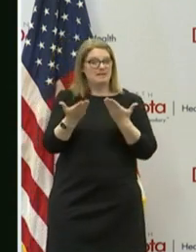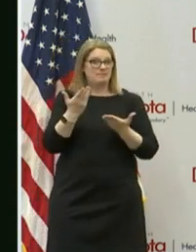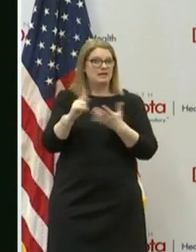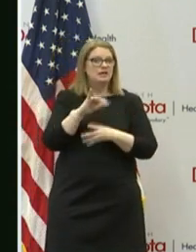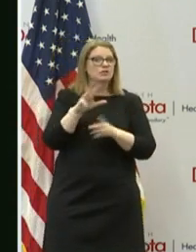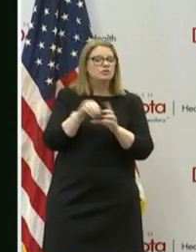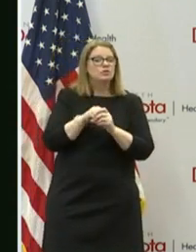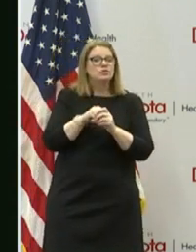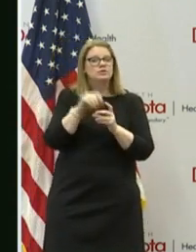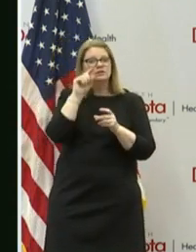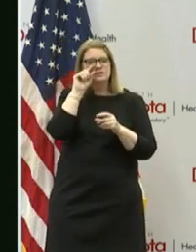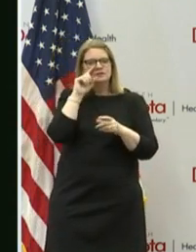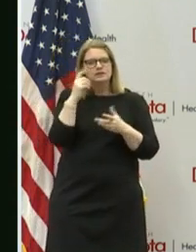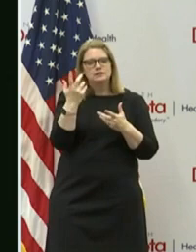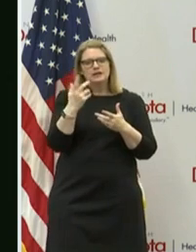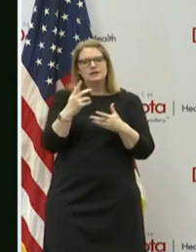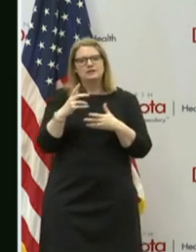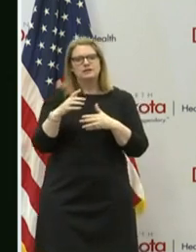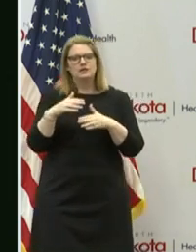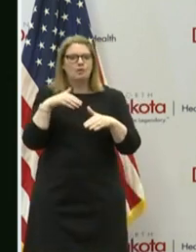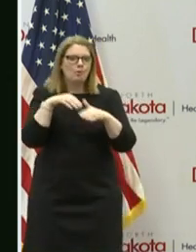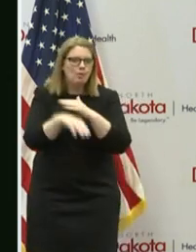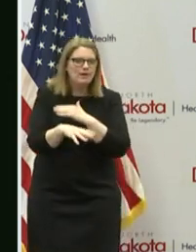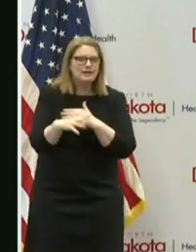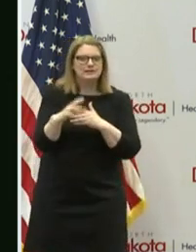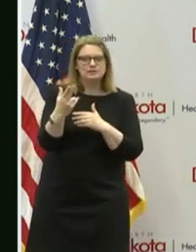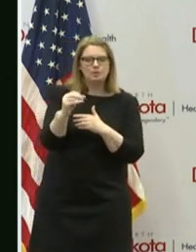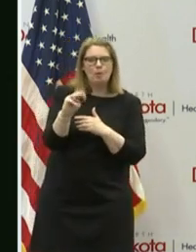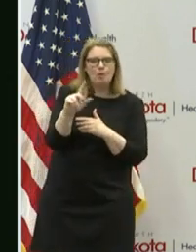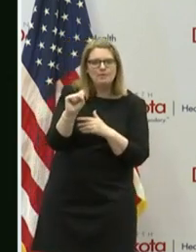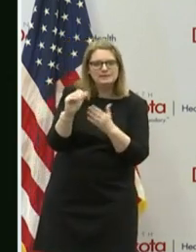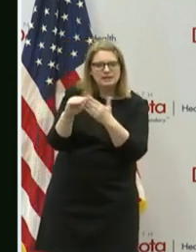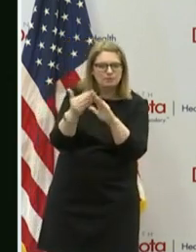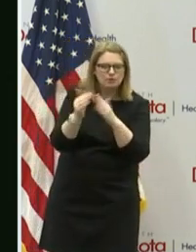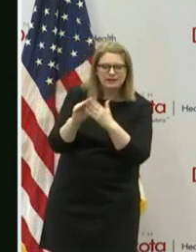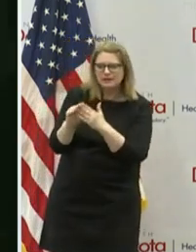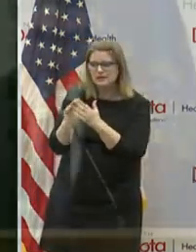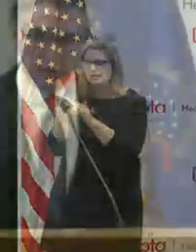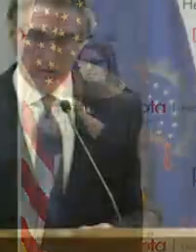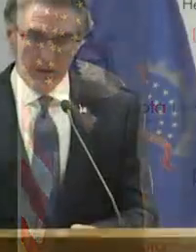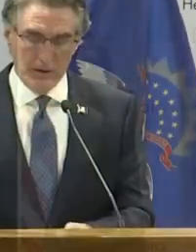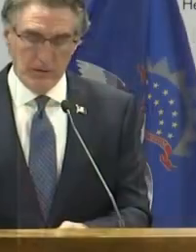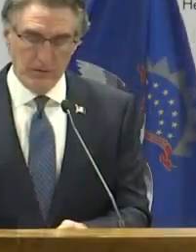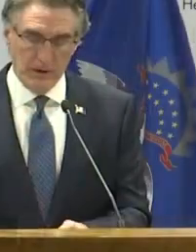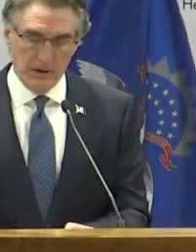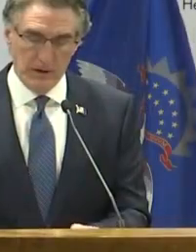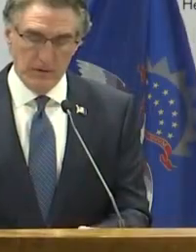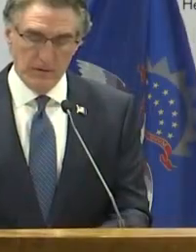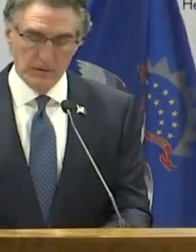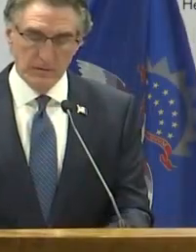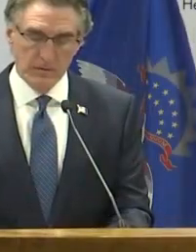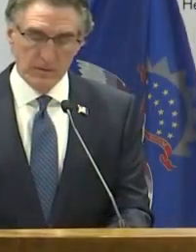people that are doing outreach even on foot into the homeless community. We've talked about the family health care in